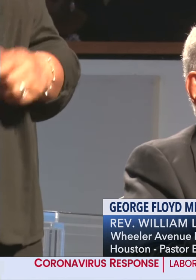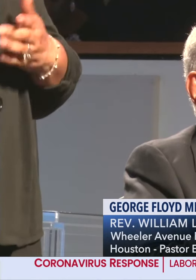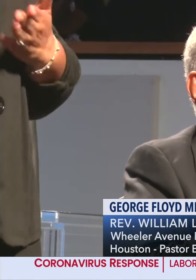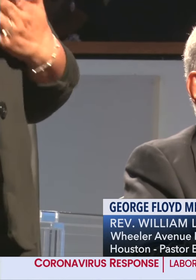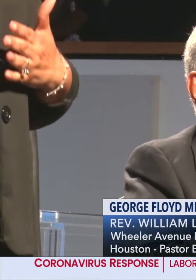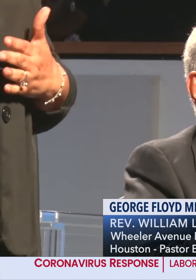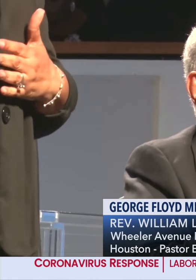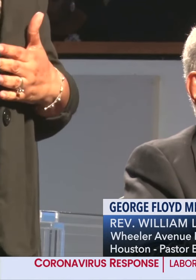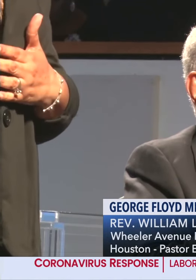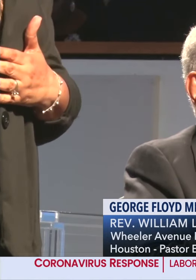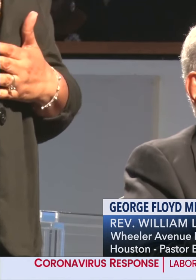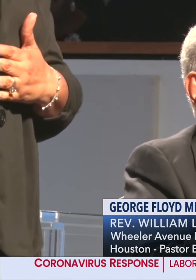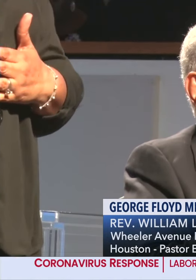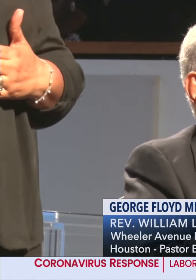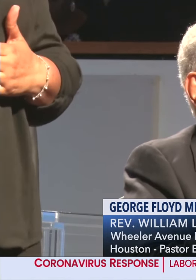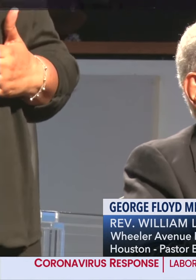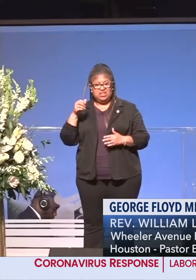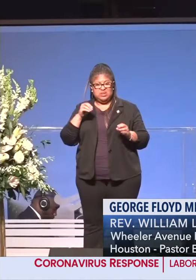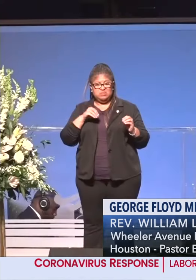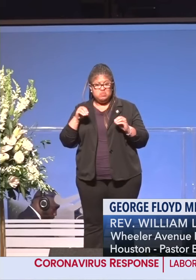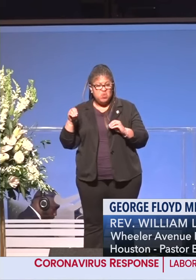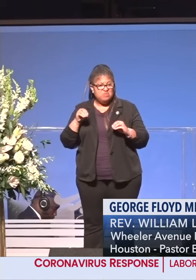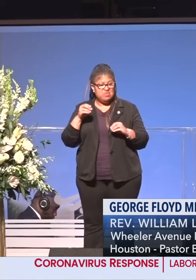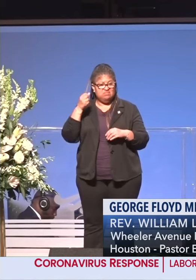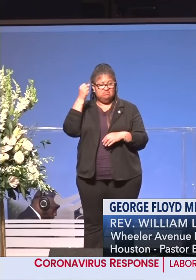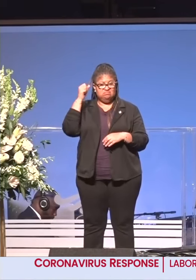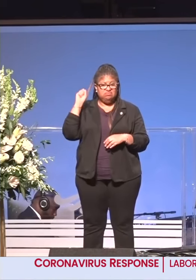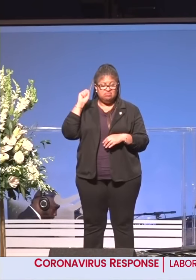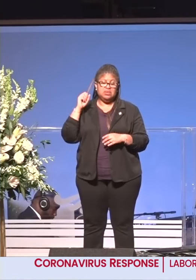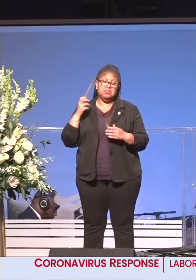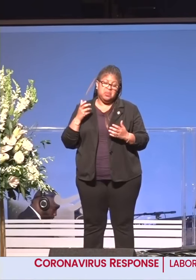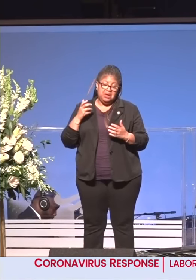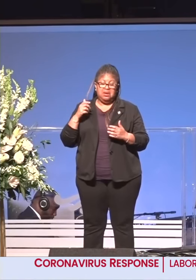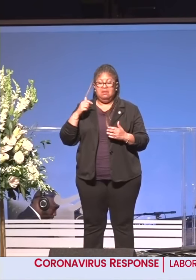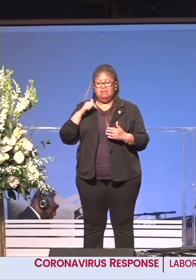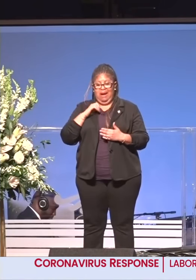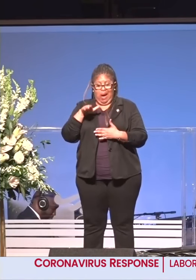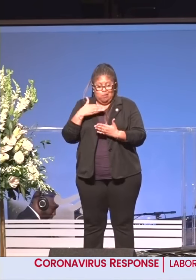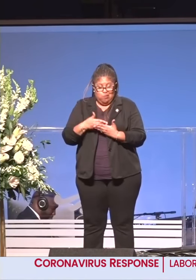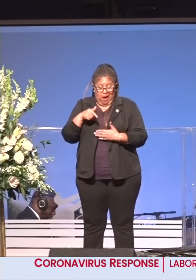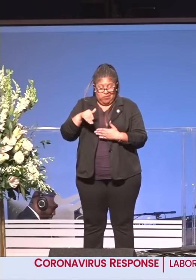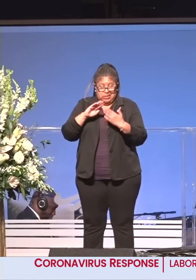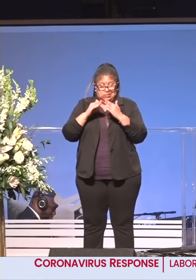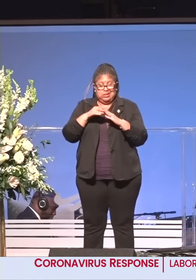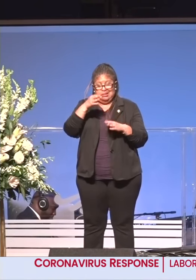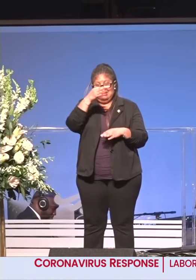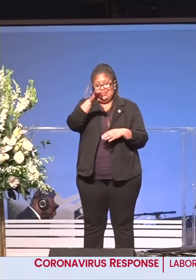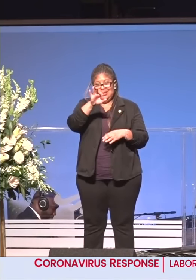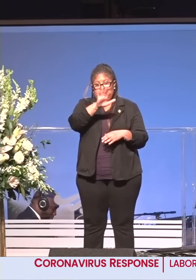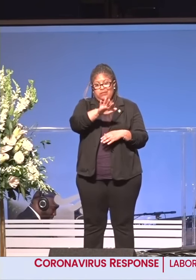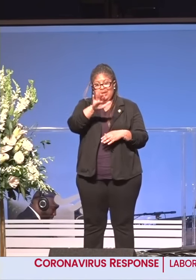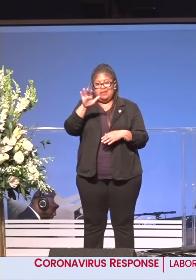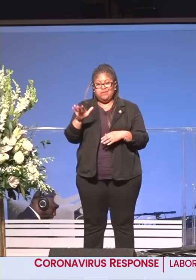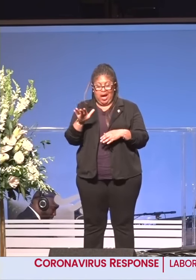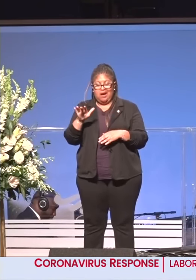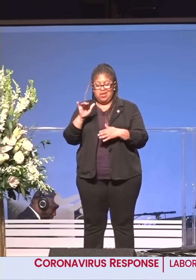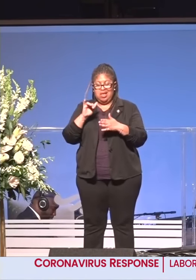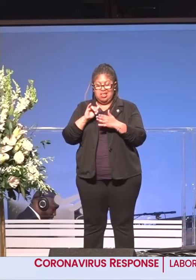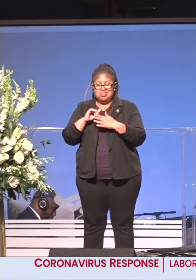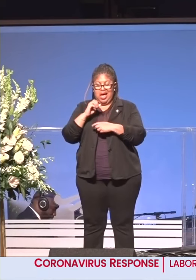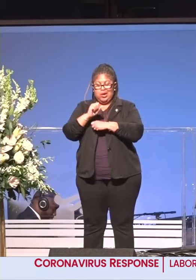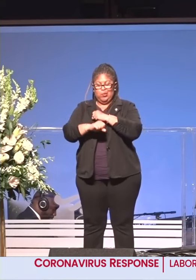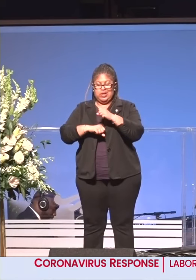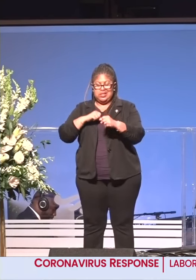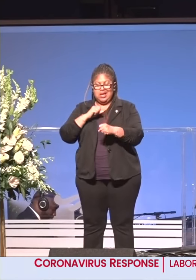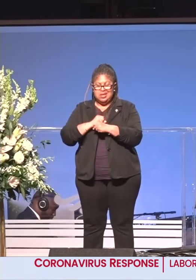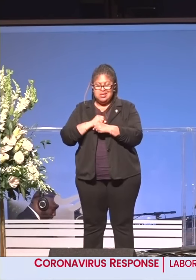movements. I came to this city in 1955, which was the year that the body